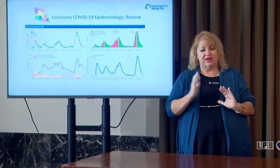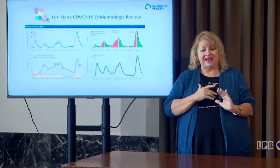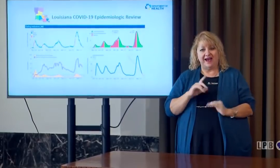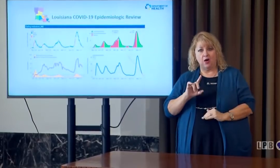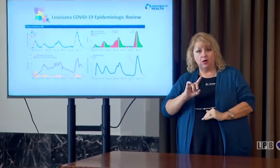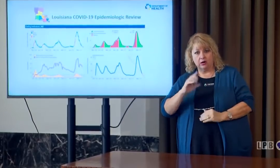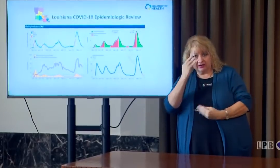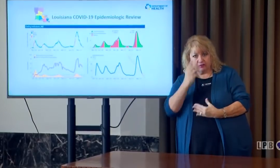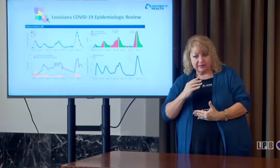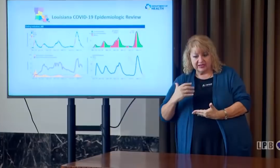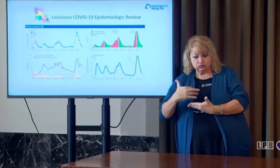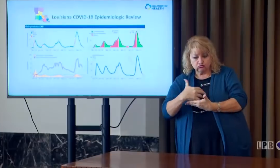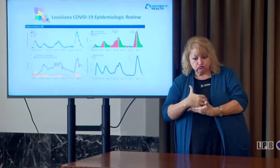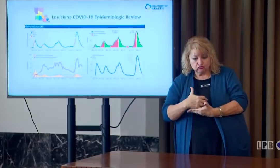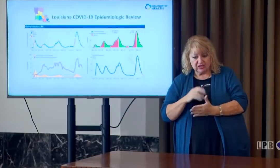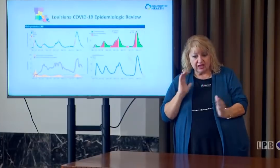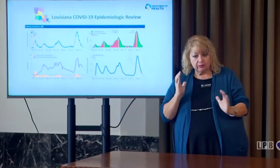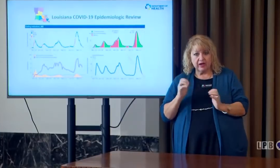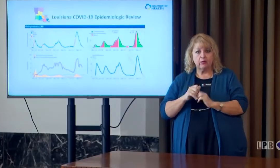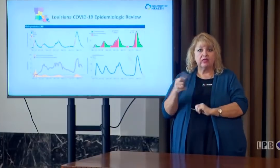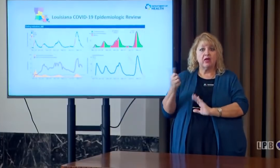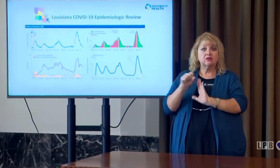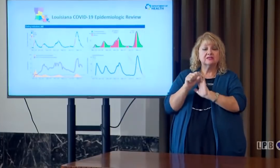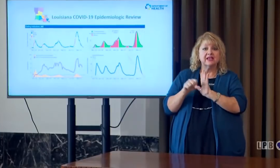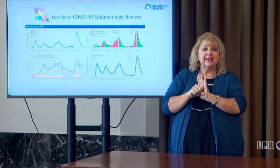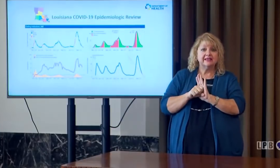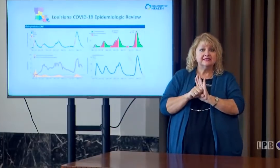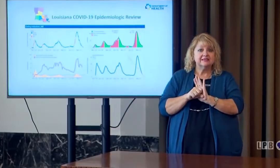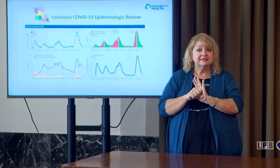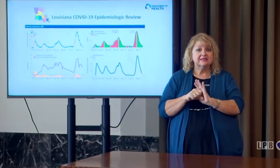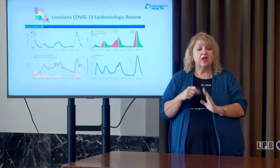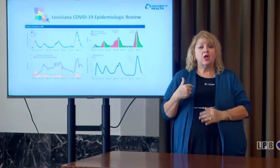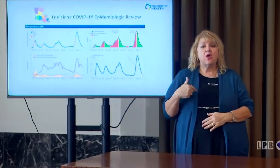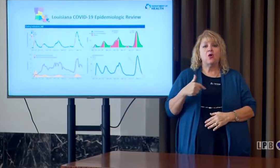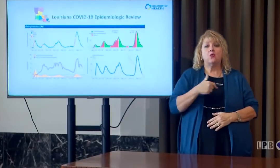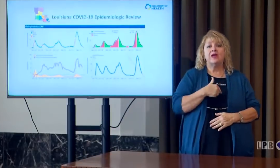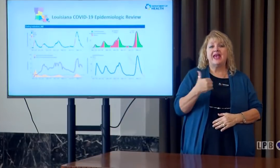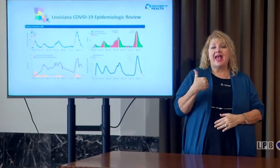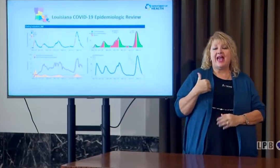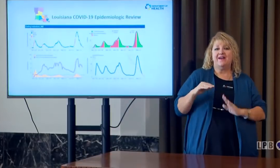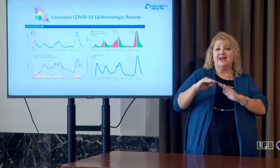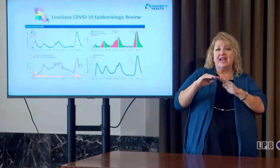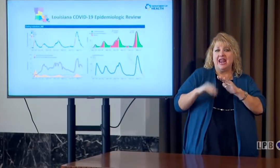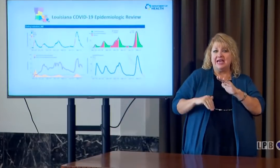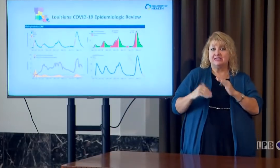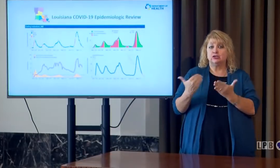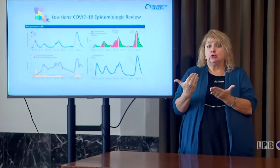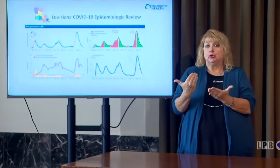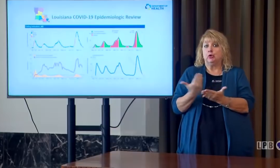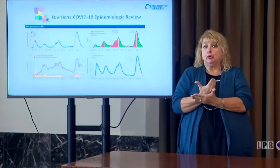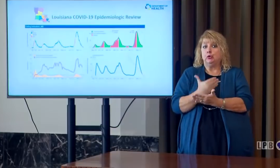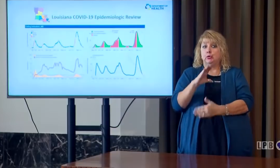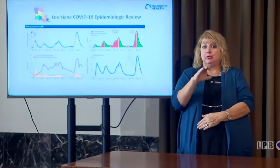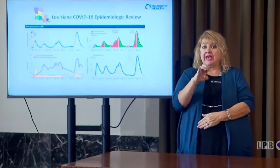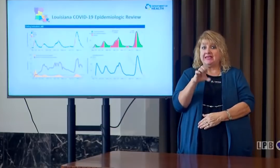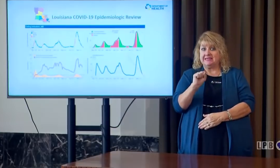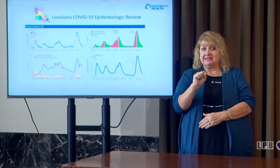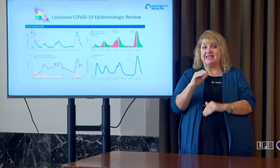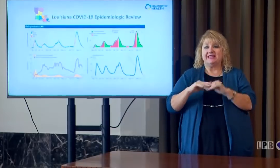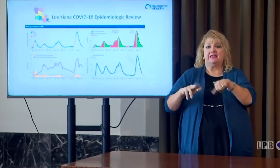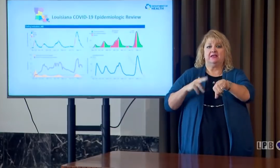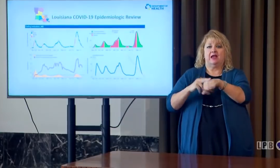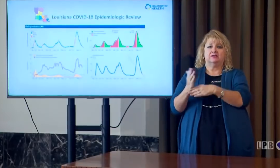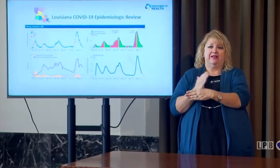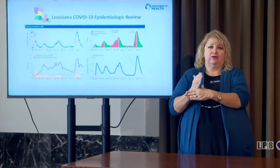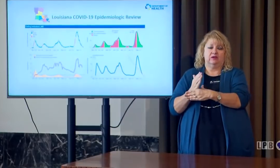to other states right now, at this moment, we have less new cases day by day than the national average. We have a